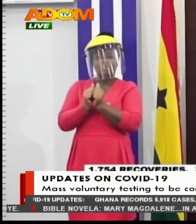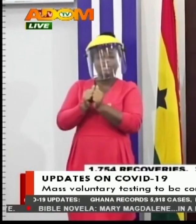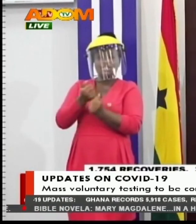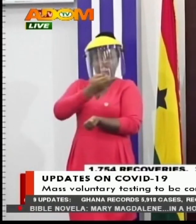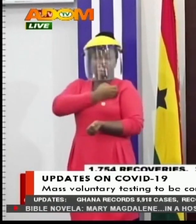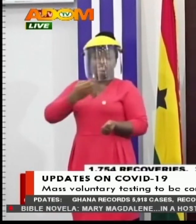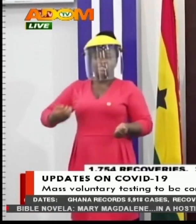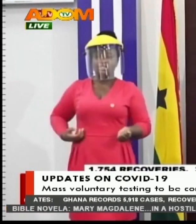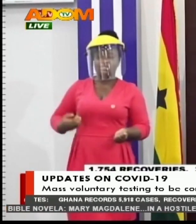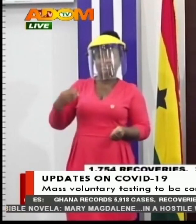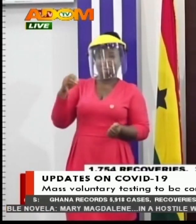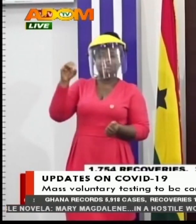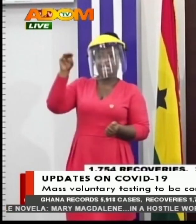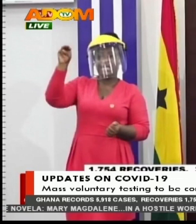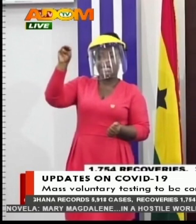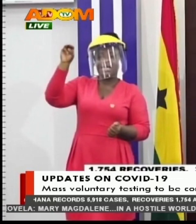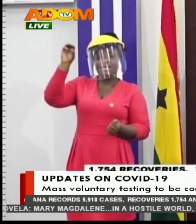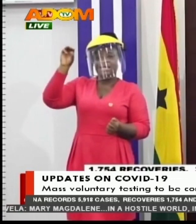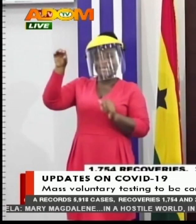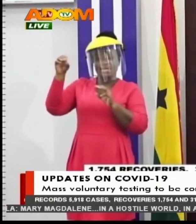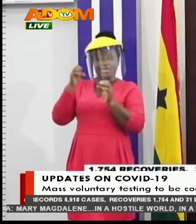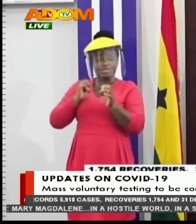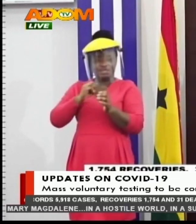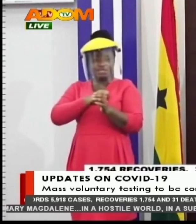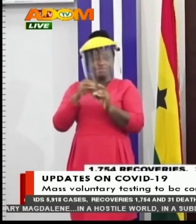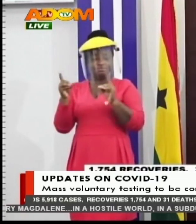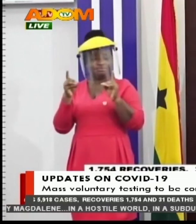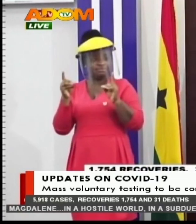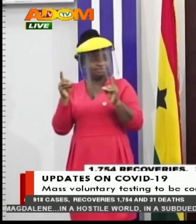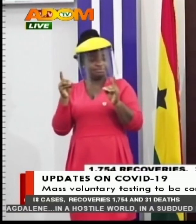on the Tema situation.